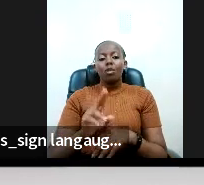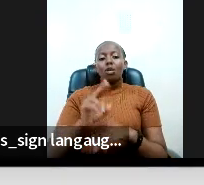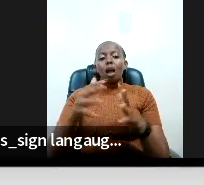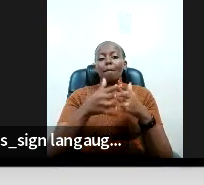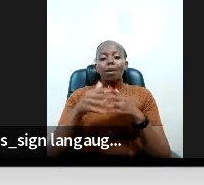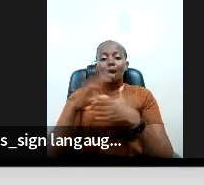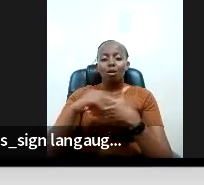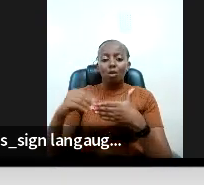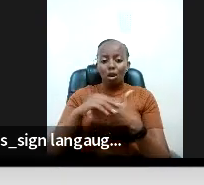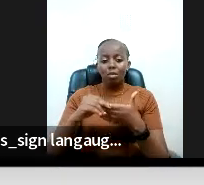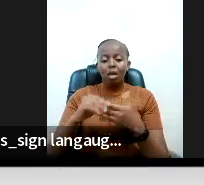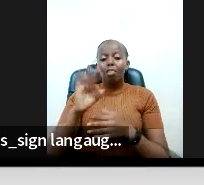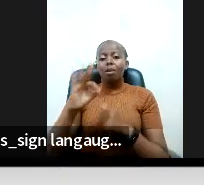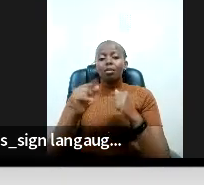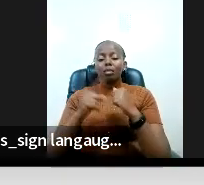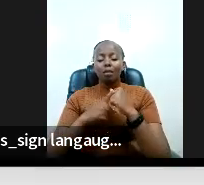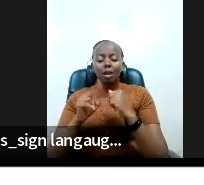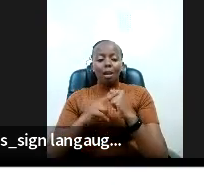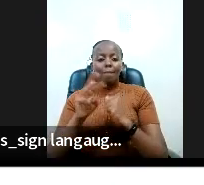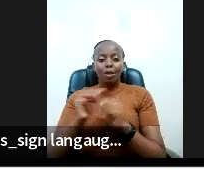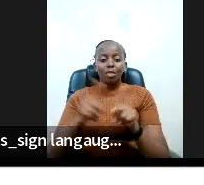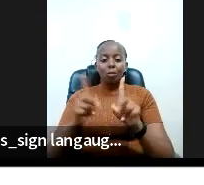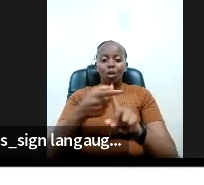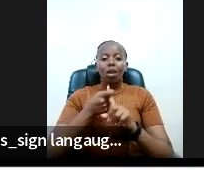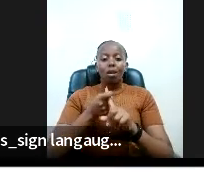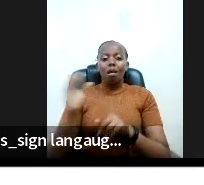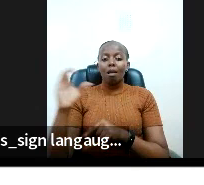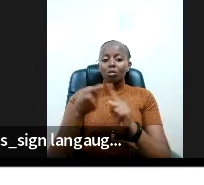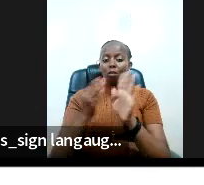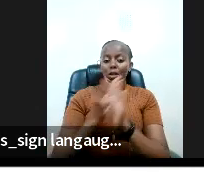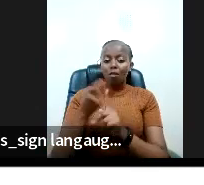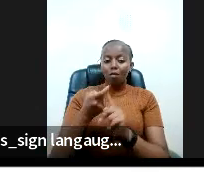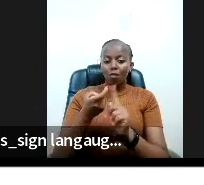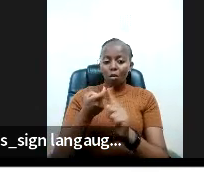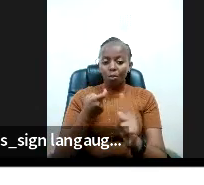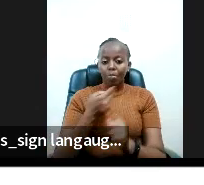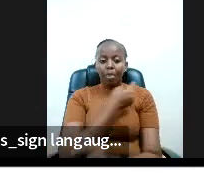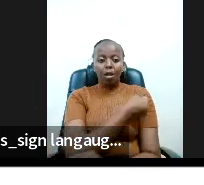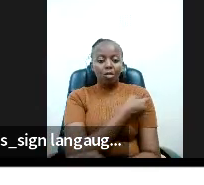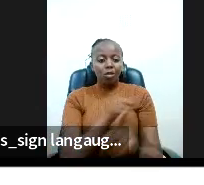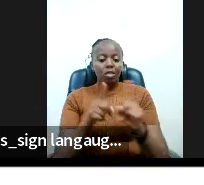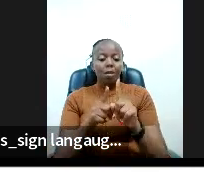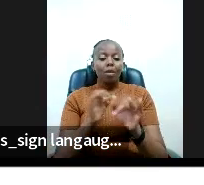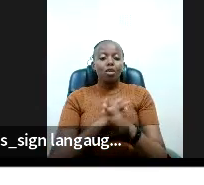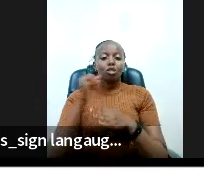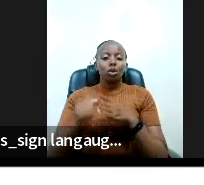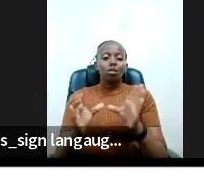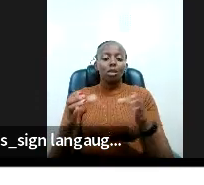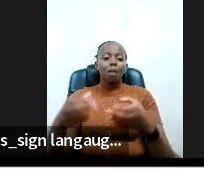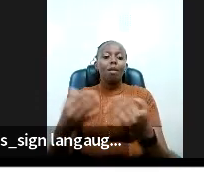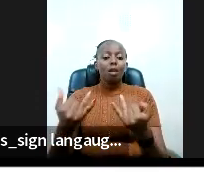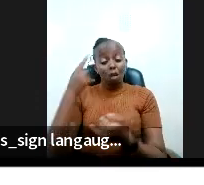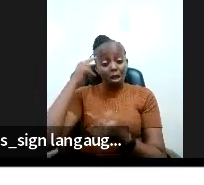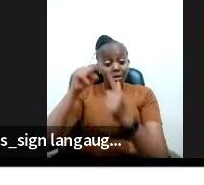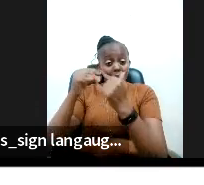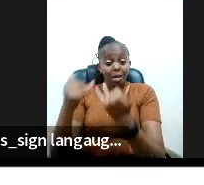million. We acquire our customers majorly through hospital referrals and insurance companies. So far, we